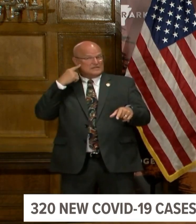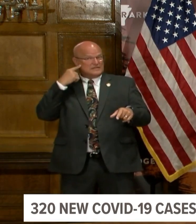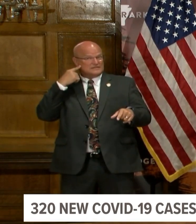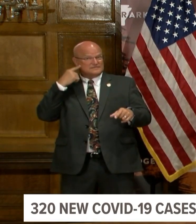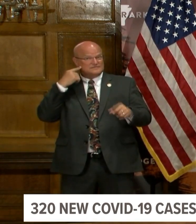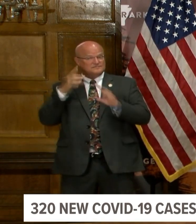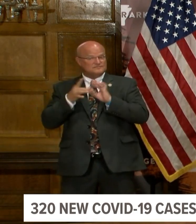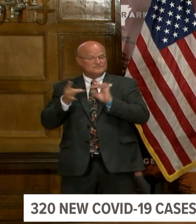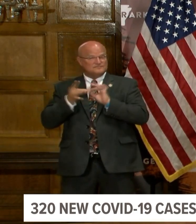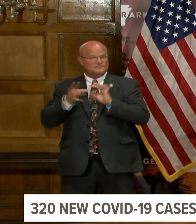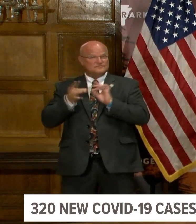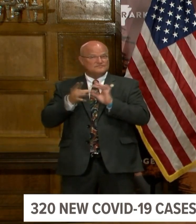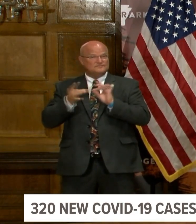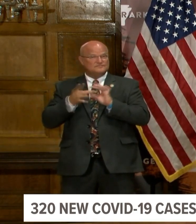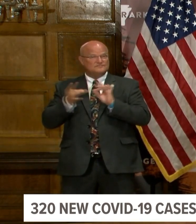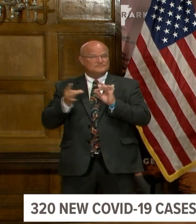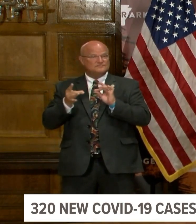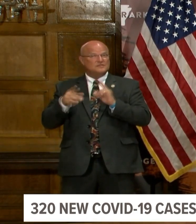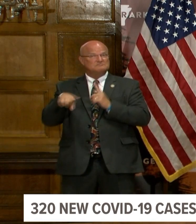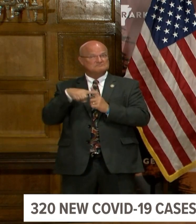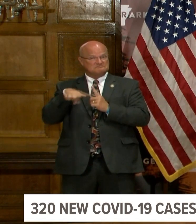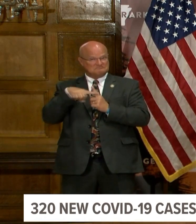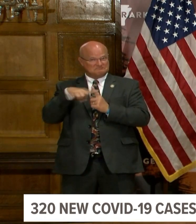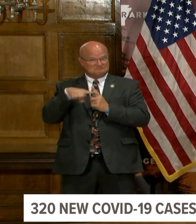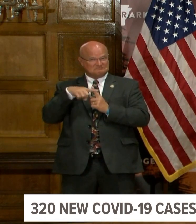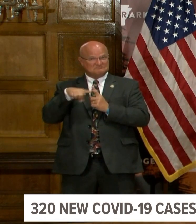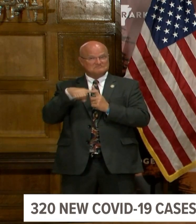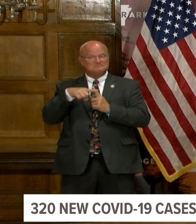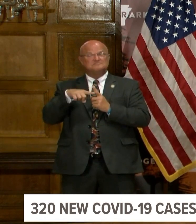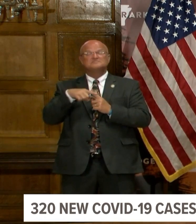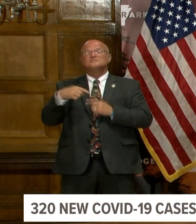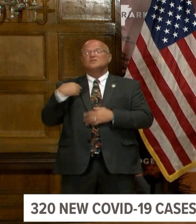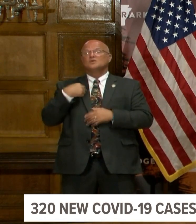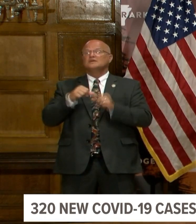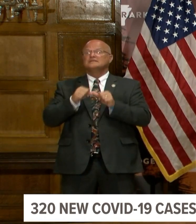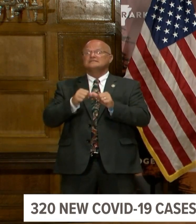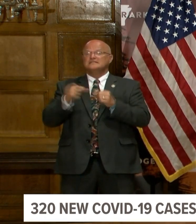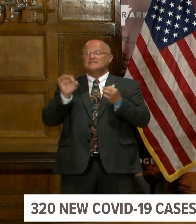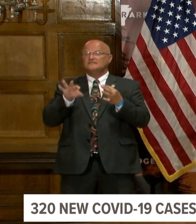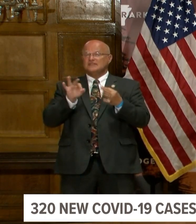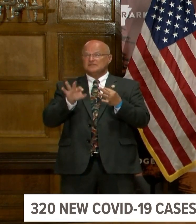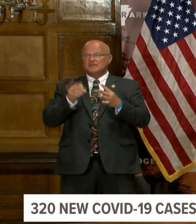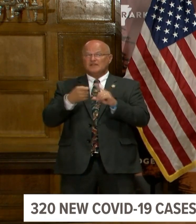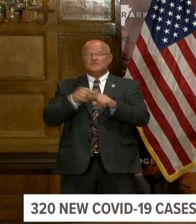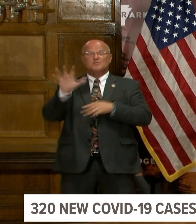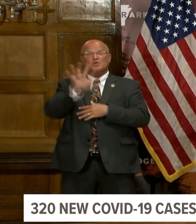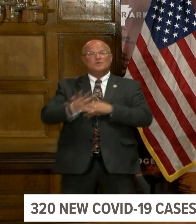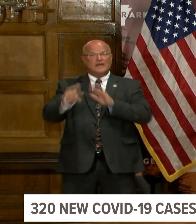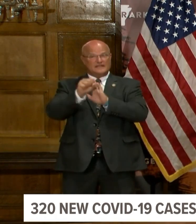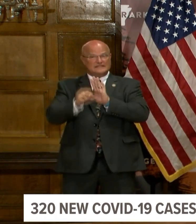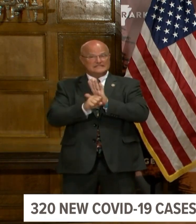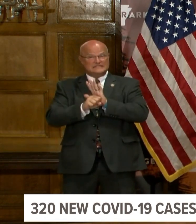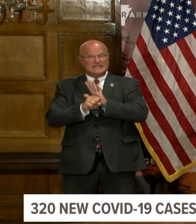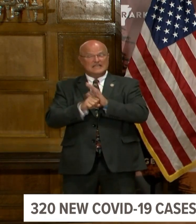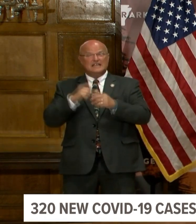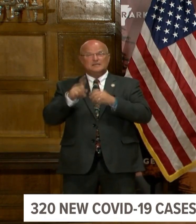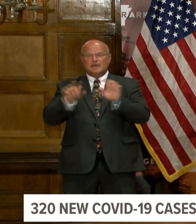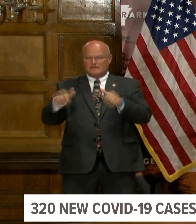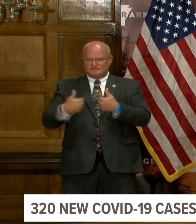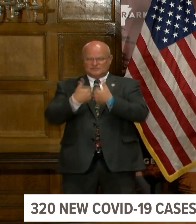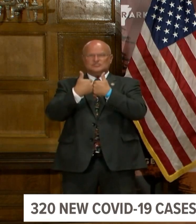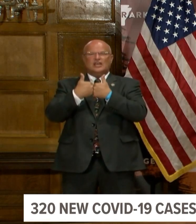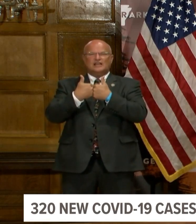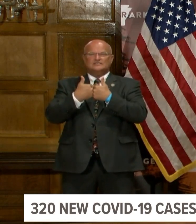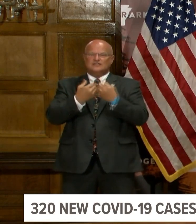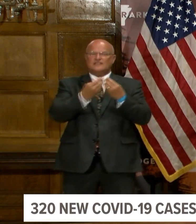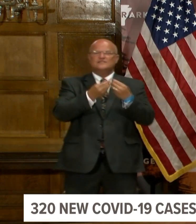receiving have been very positive. We continue to get feedback from around the state about the challenges